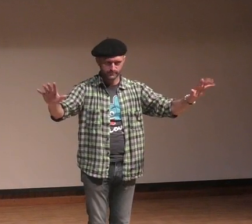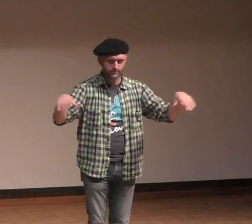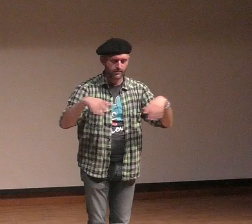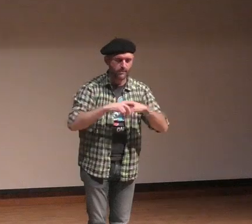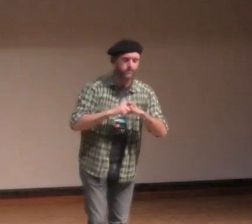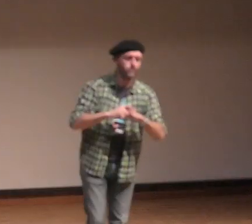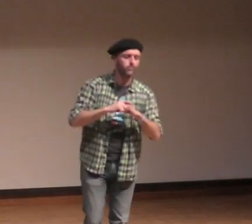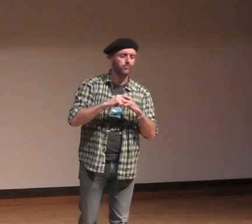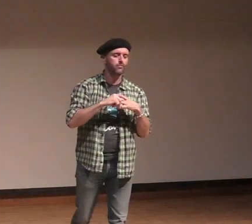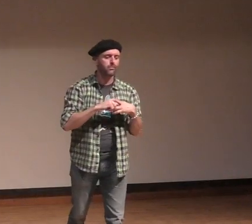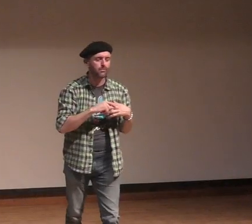Why do you think it was so different?